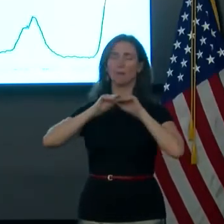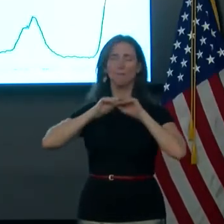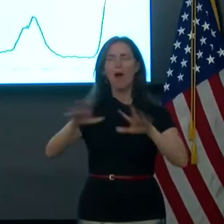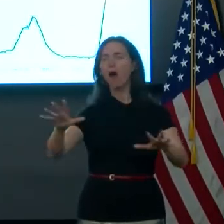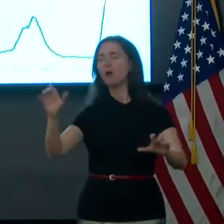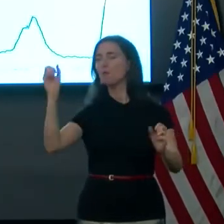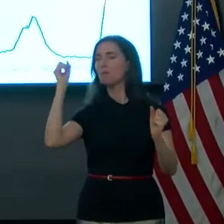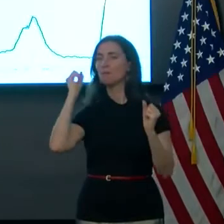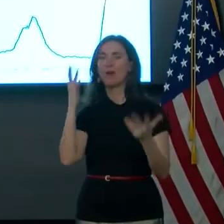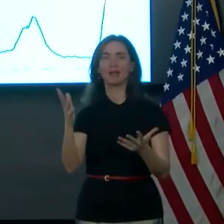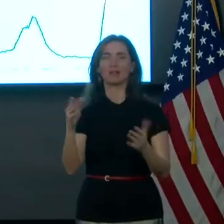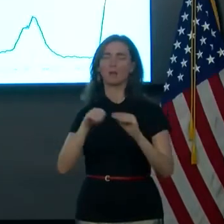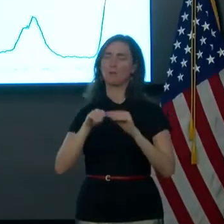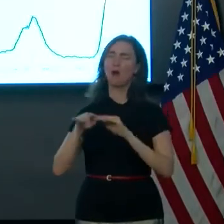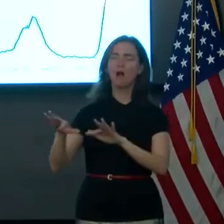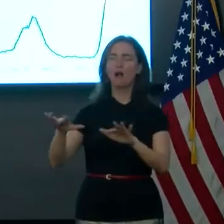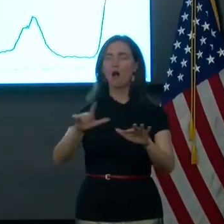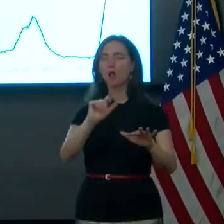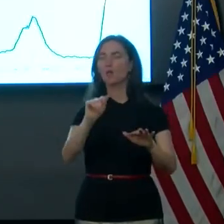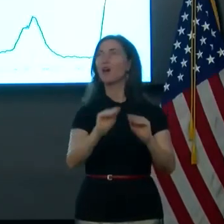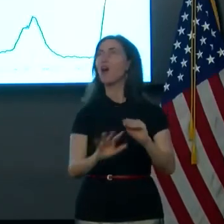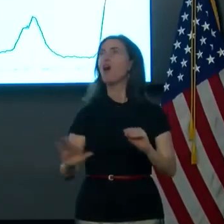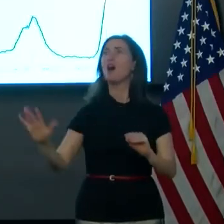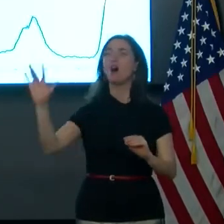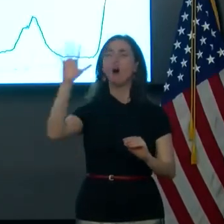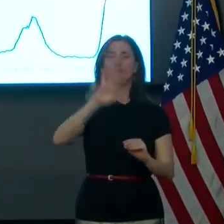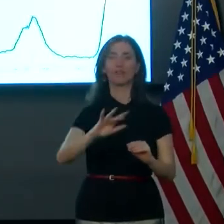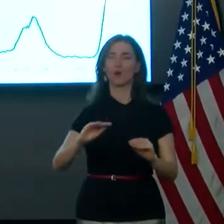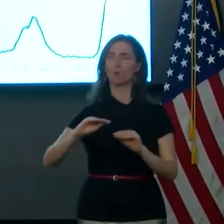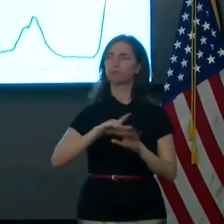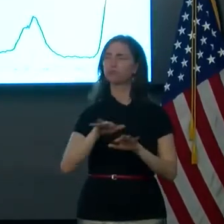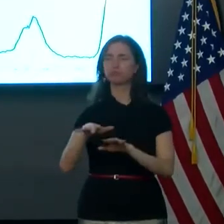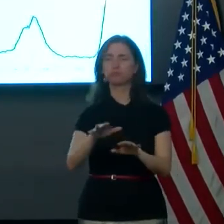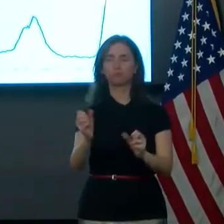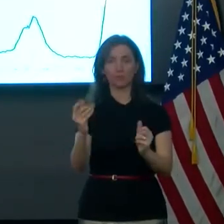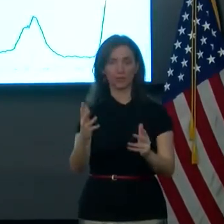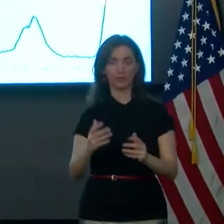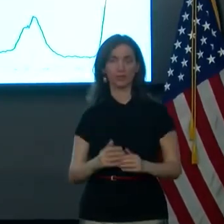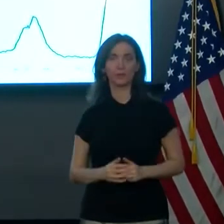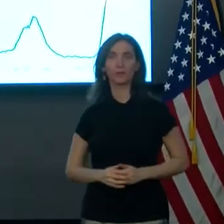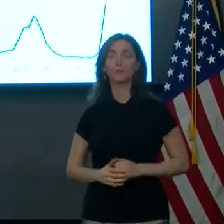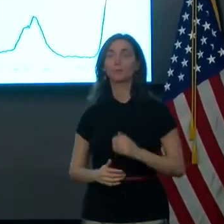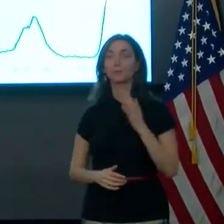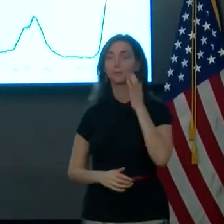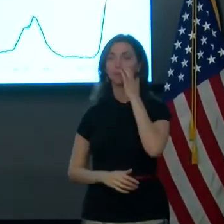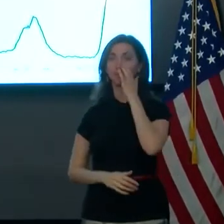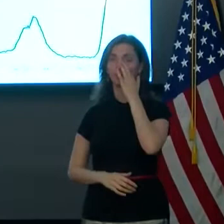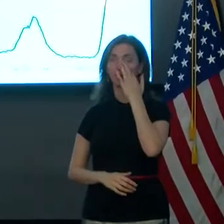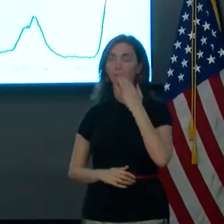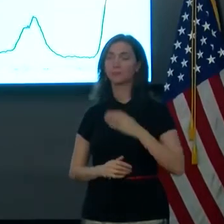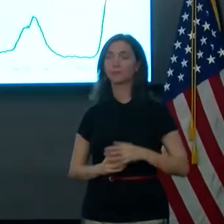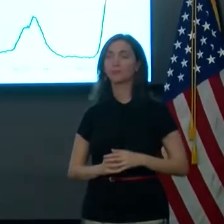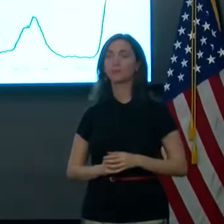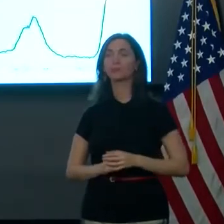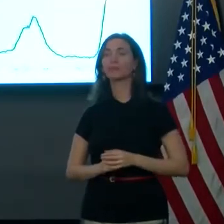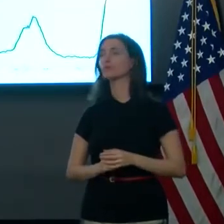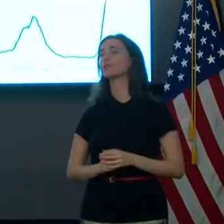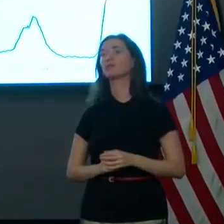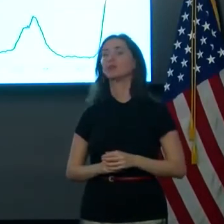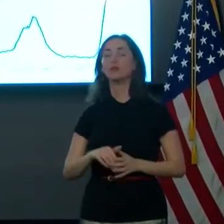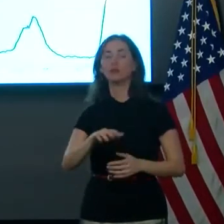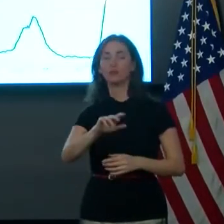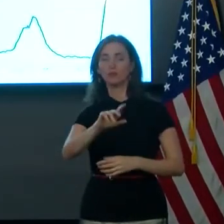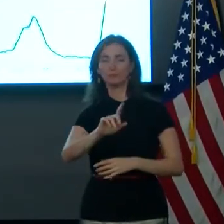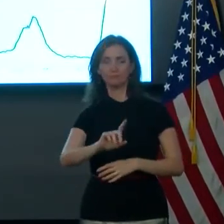being spread across Louisiana right now. We have increased the amount of new COVID cases